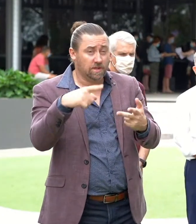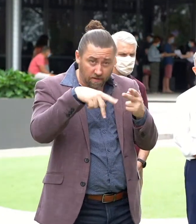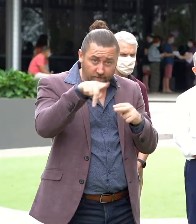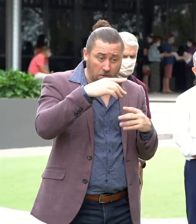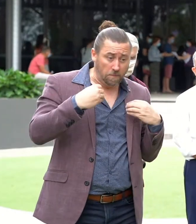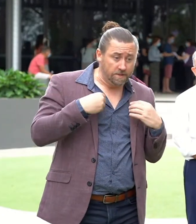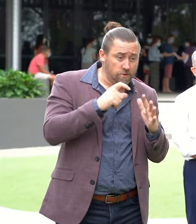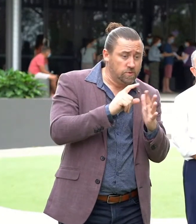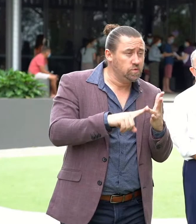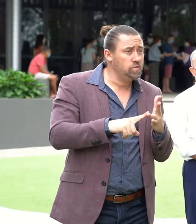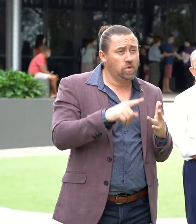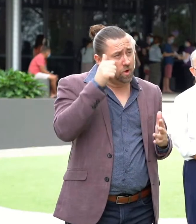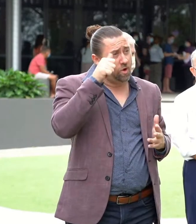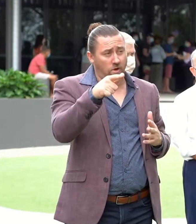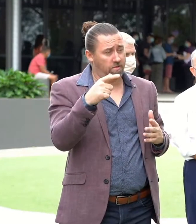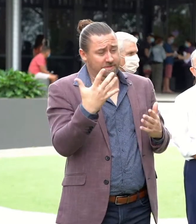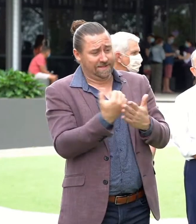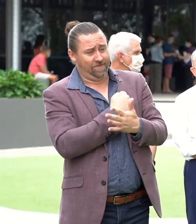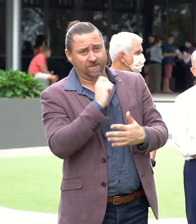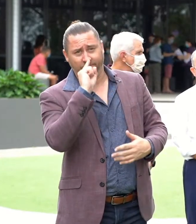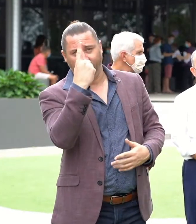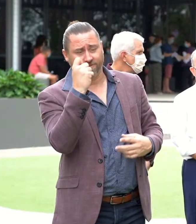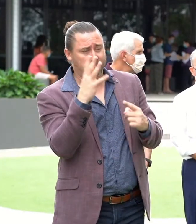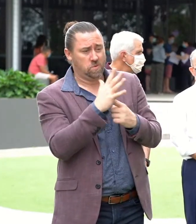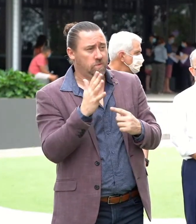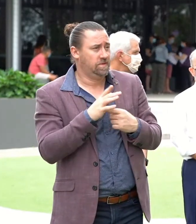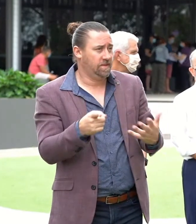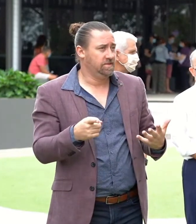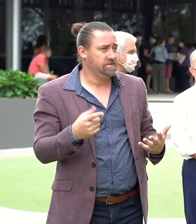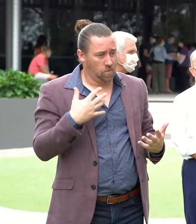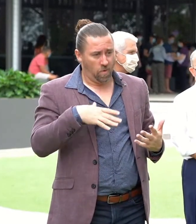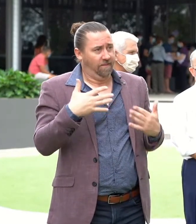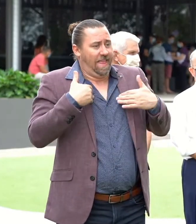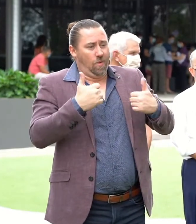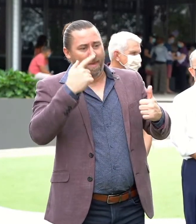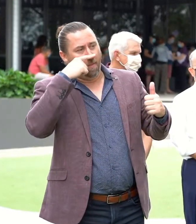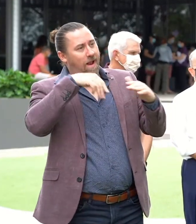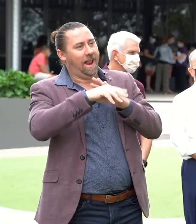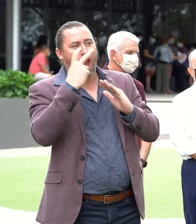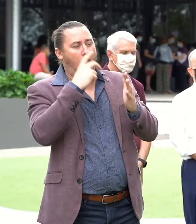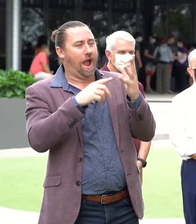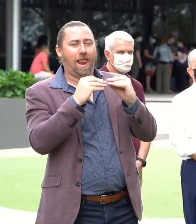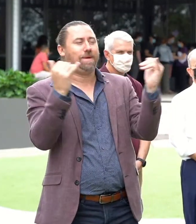for all the right reasons. Safety comes first, and they want a healthy clientele and